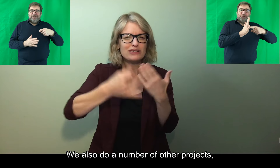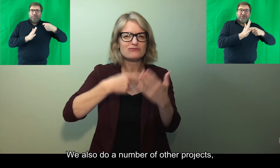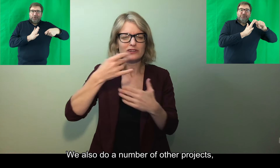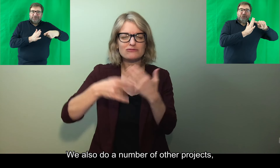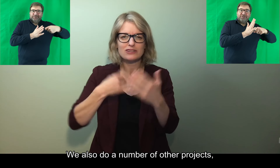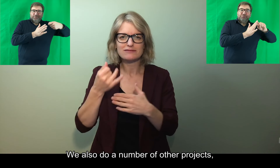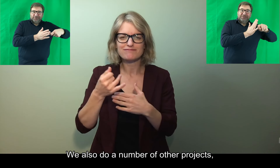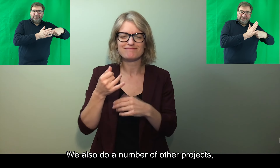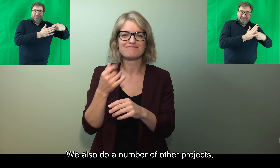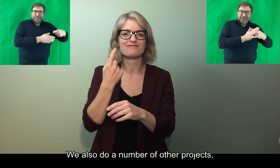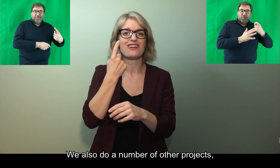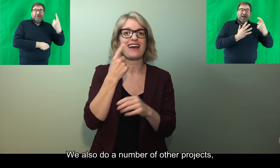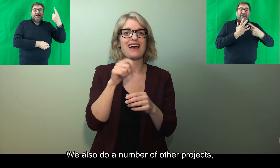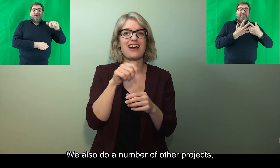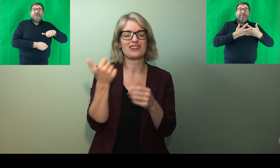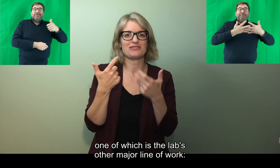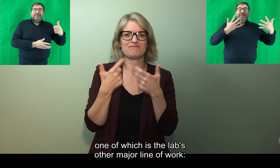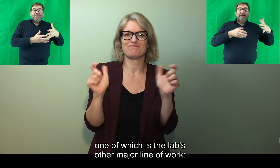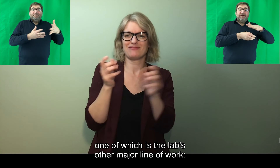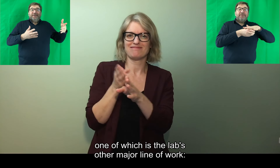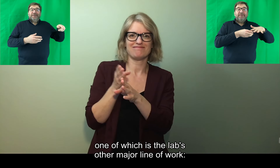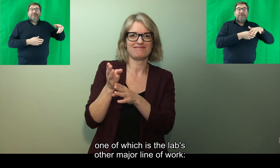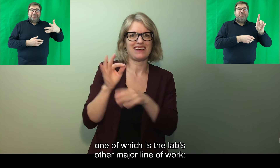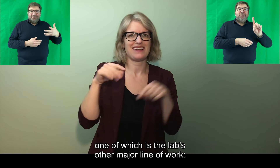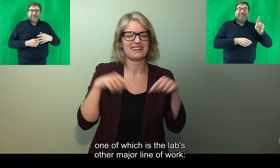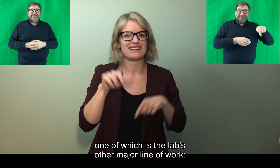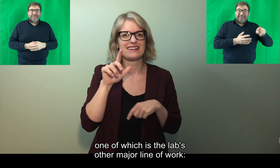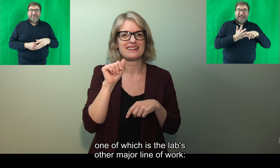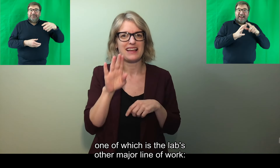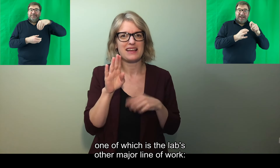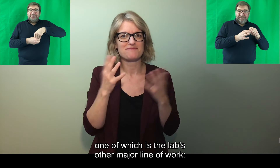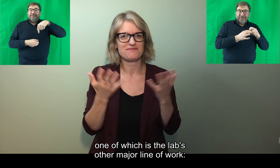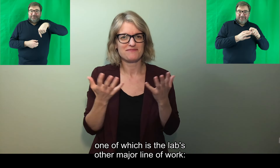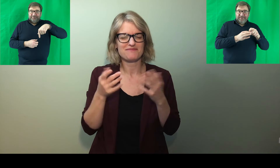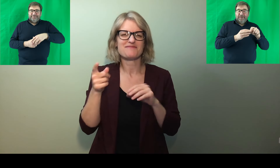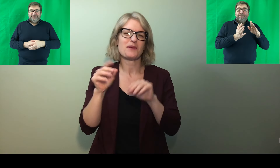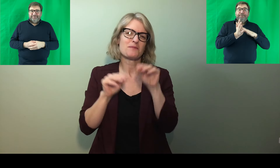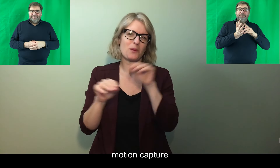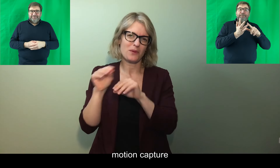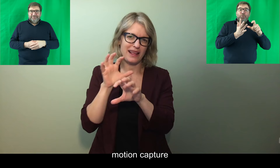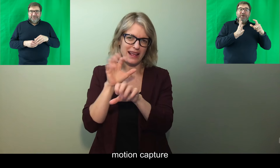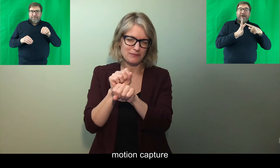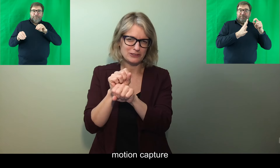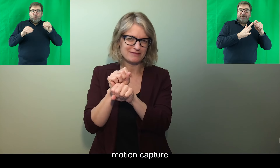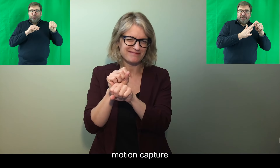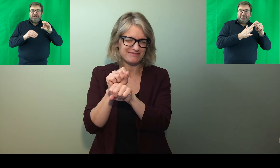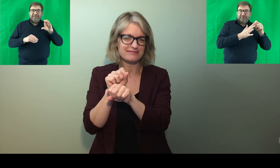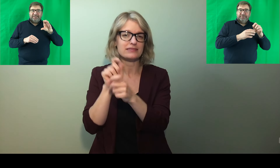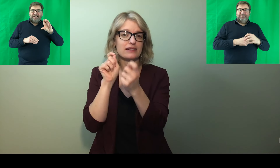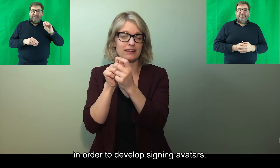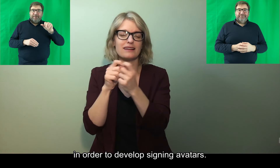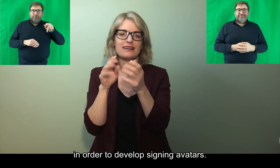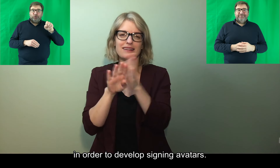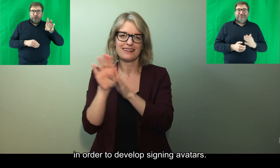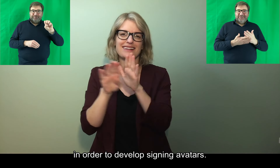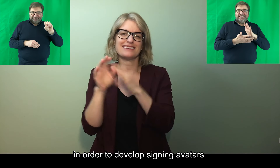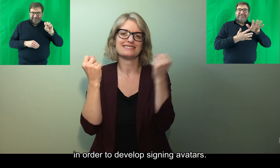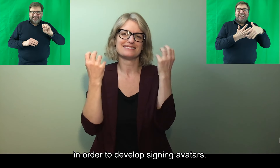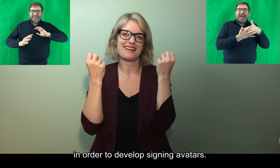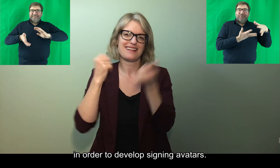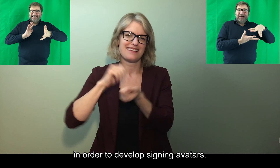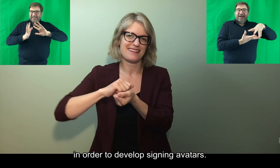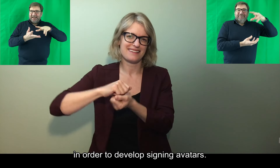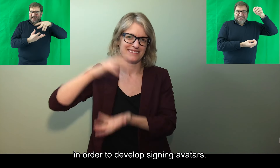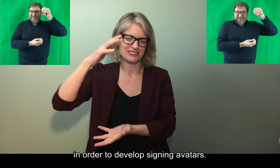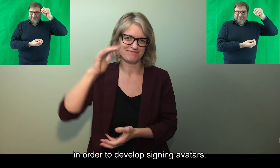We also do a number of other projects, one of which is the lab's other major line of work, motion capture, in order to